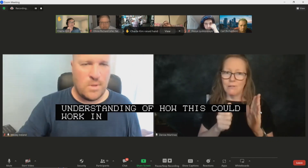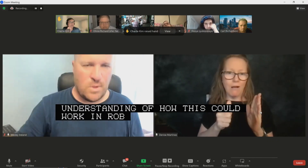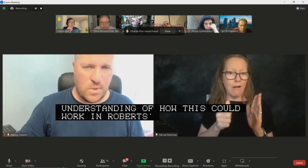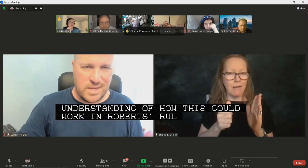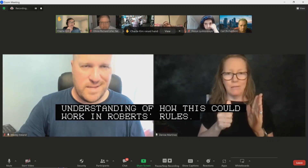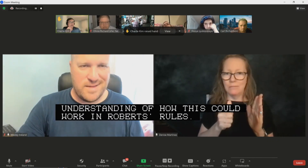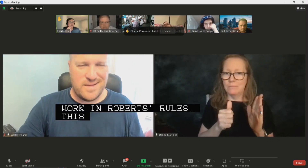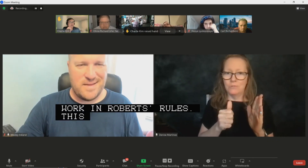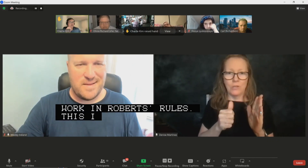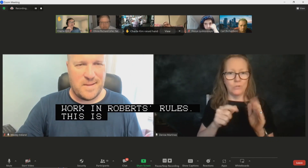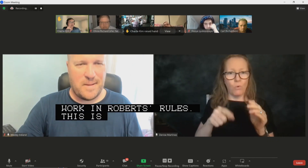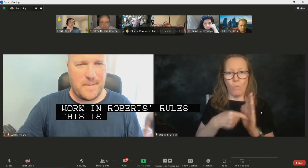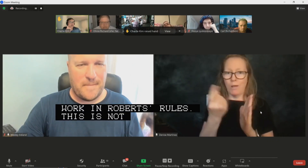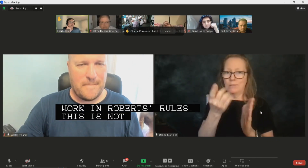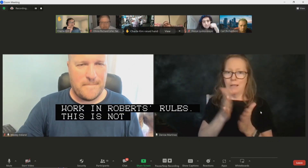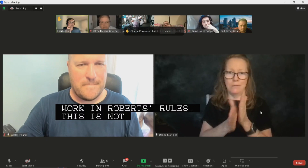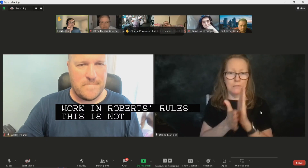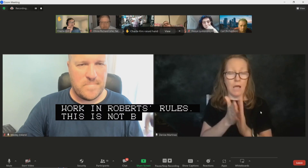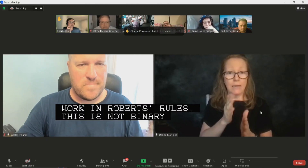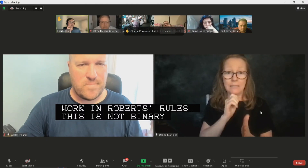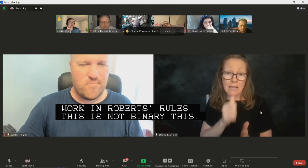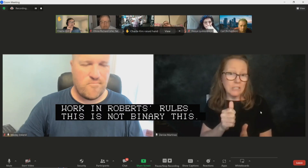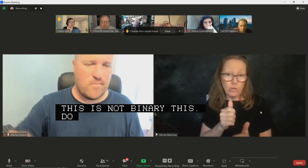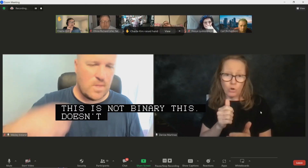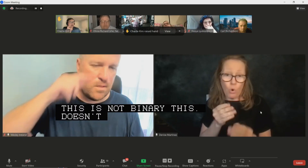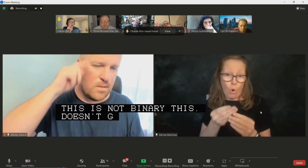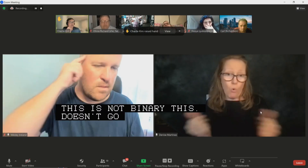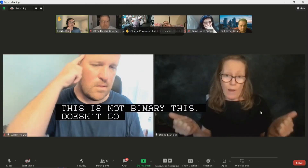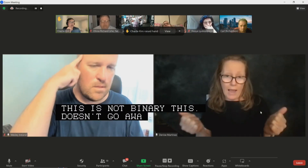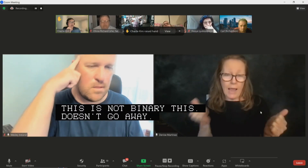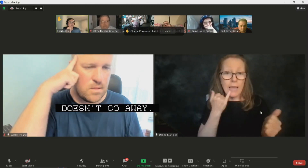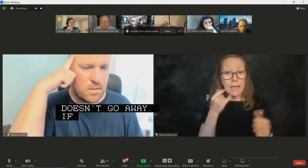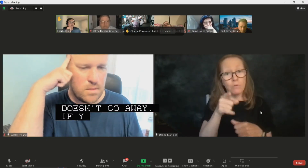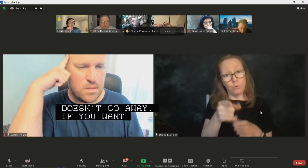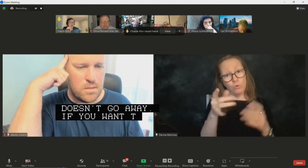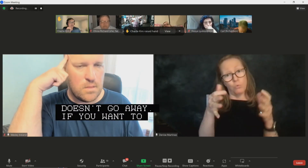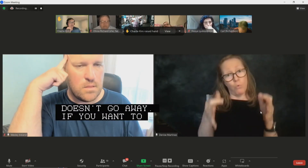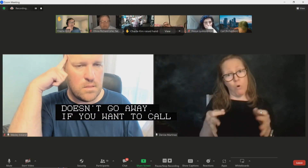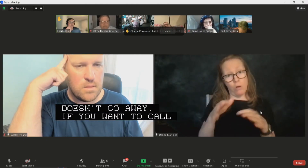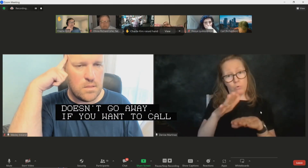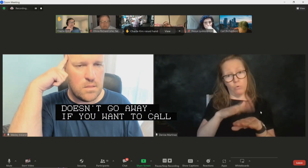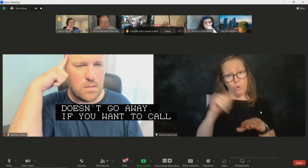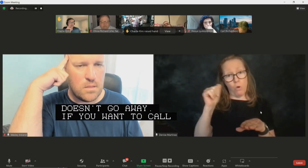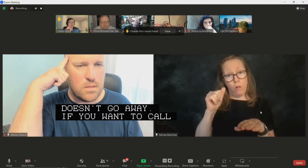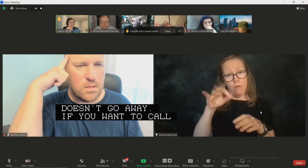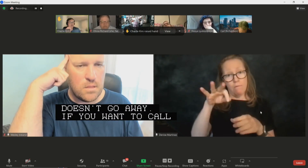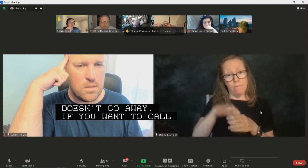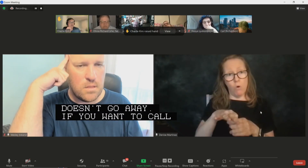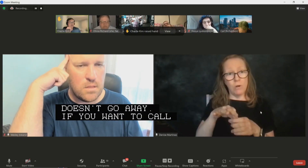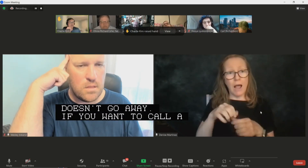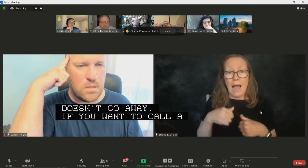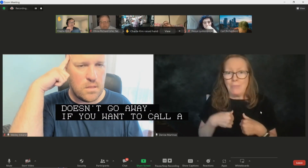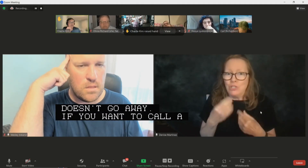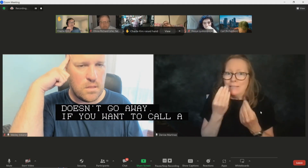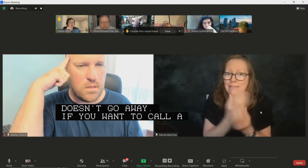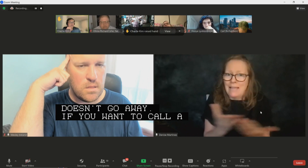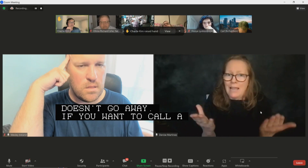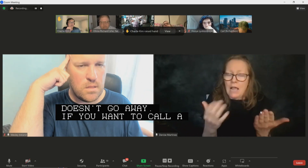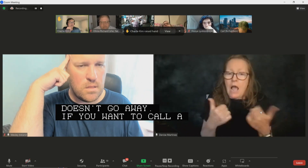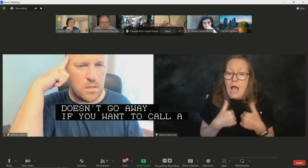away. And if you want to call a vote, but I'm just stating, I'm not exactly sure if it